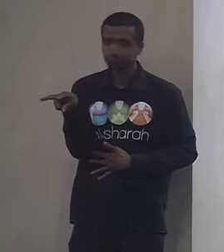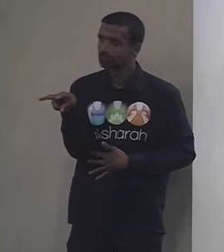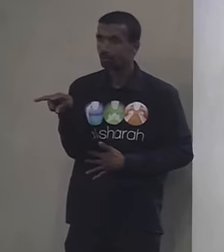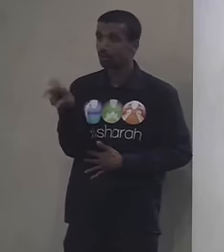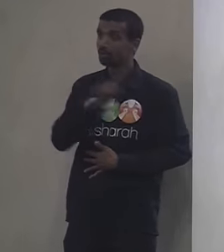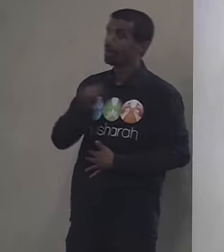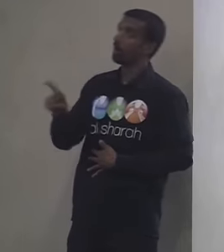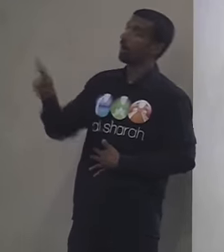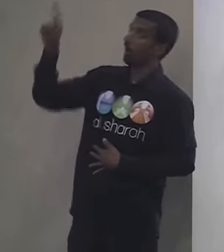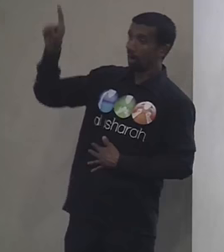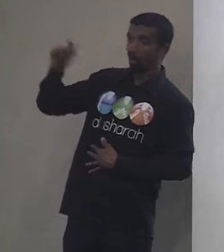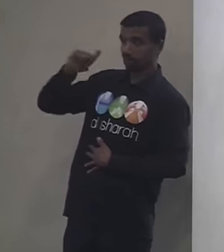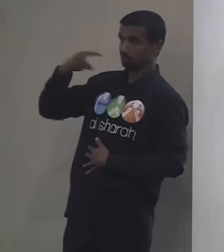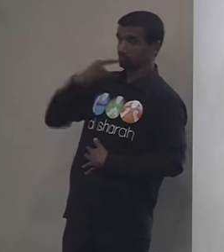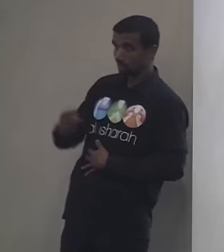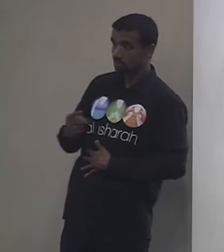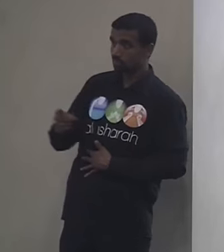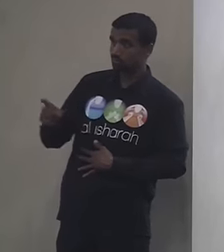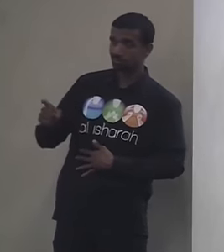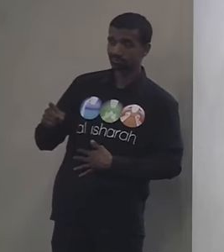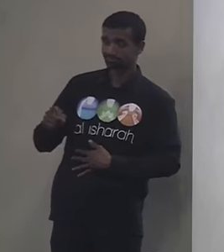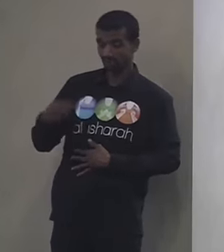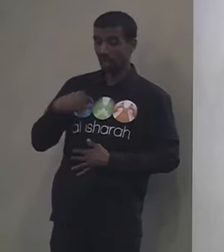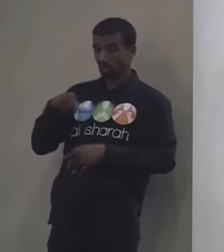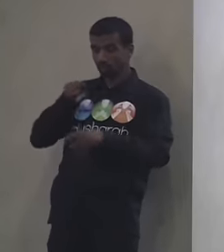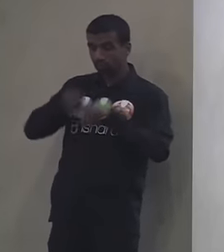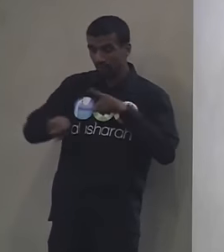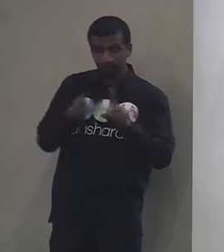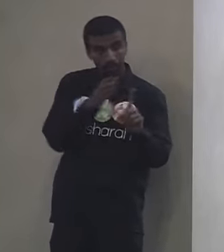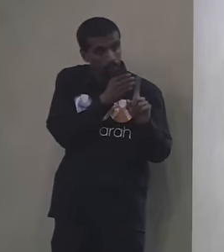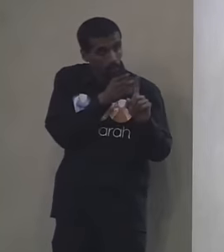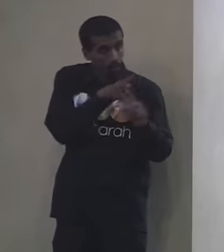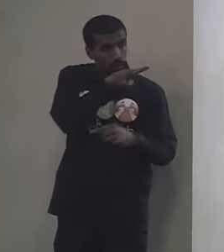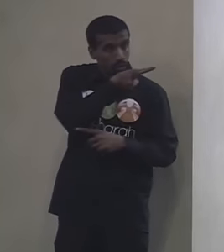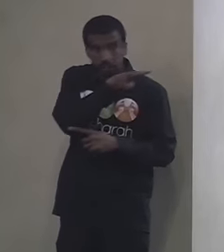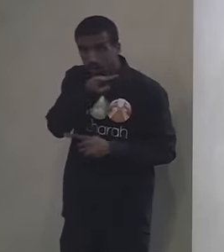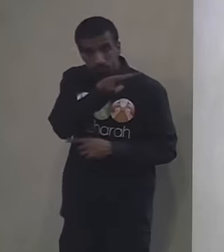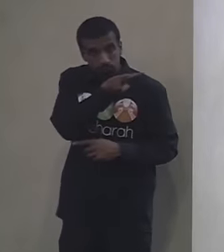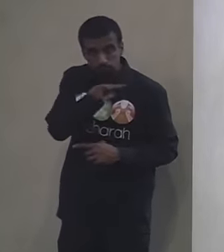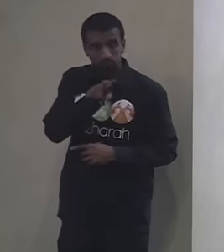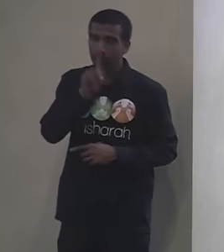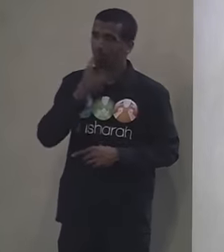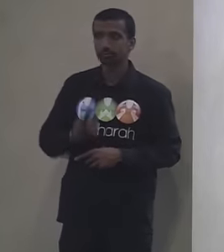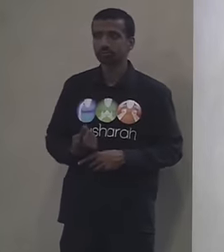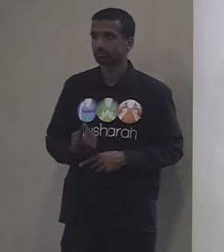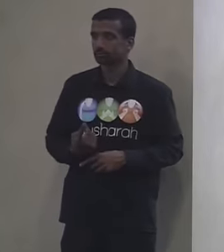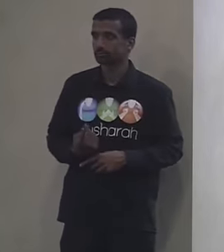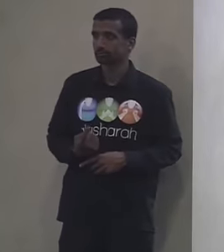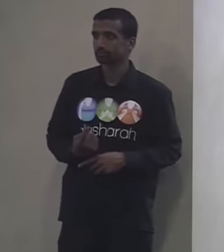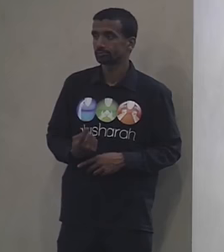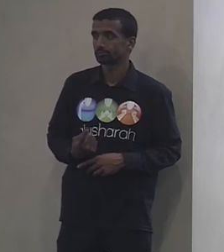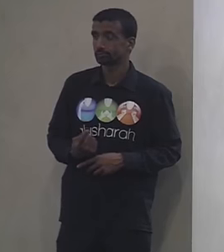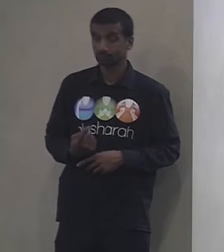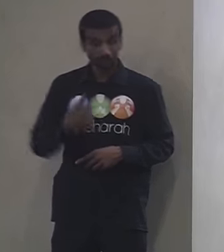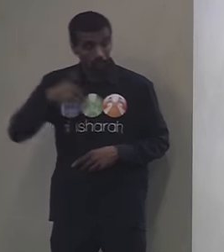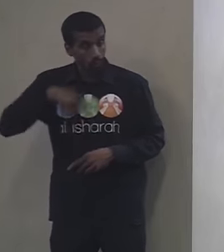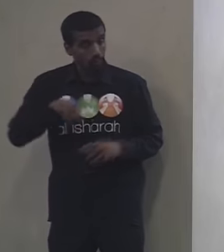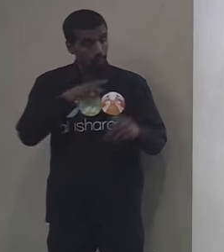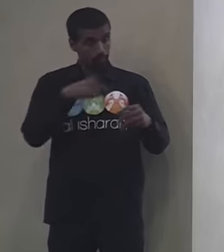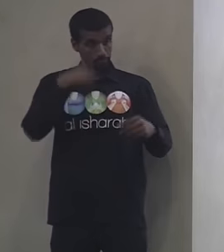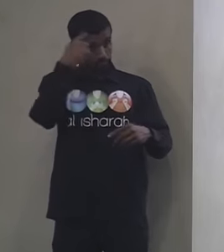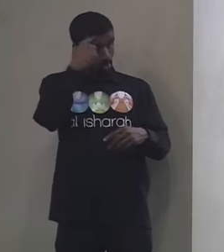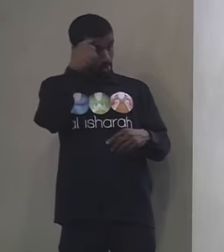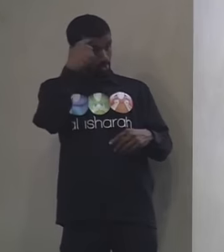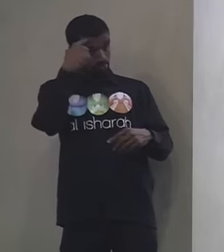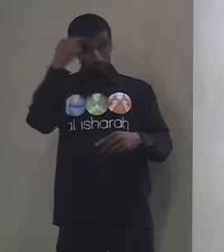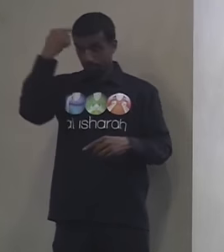the justification to be distracted. The only thing preoccupying you now should be the view of hell. This thing you're staring at that's taken over your